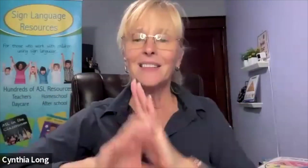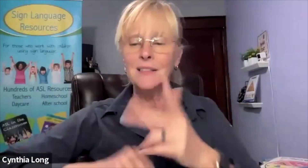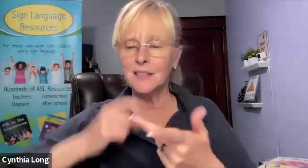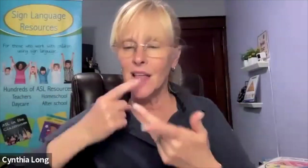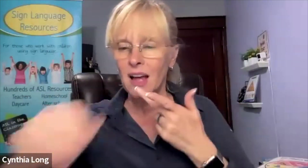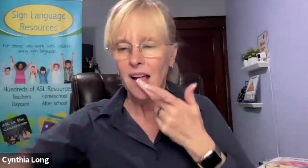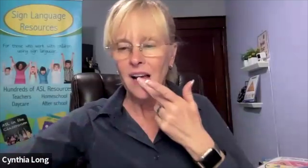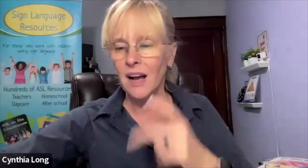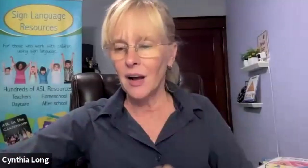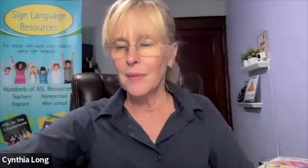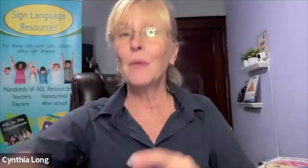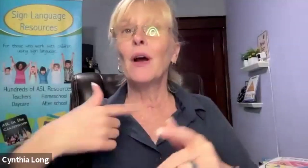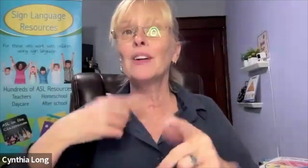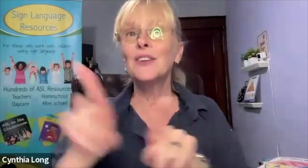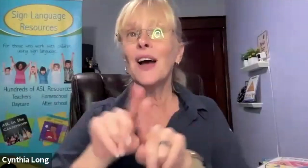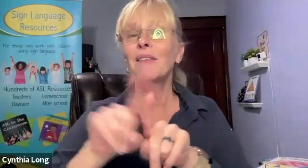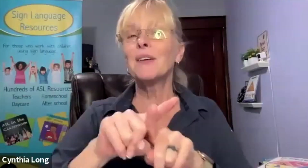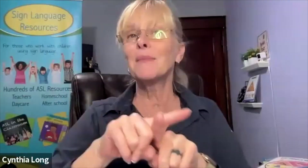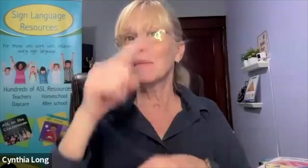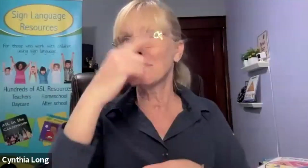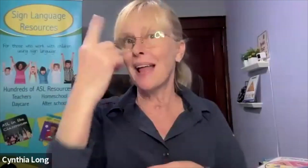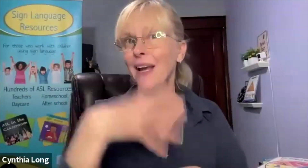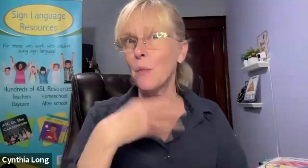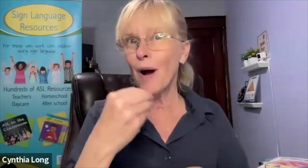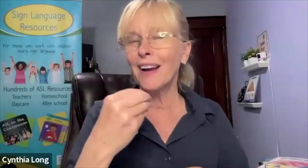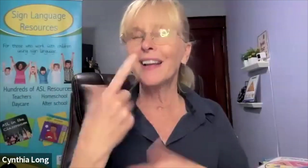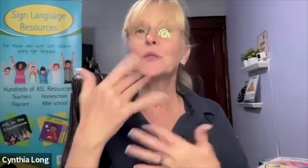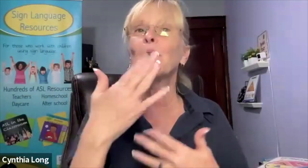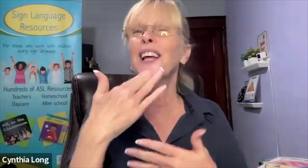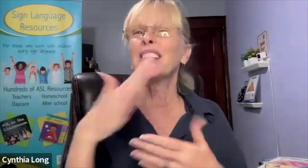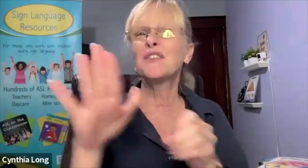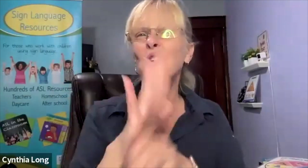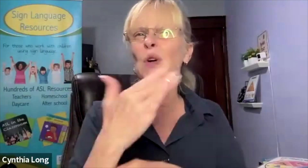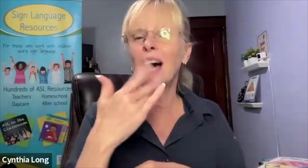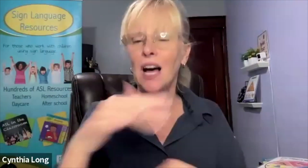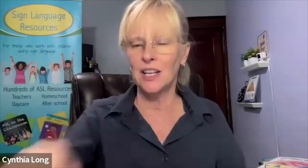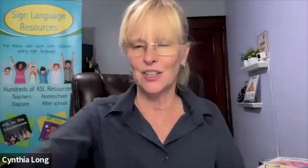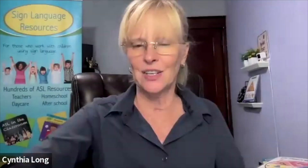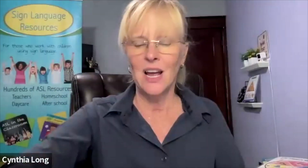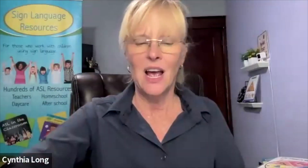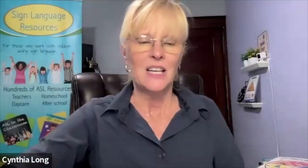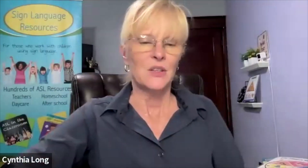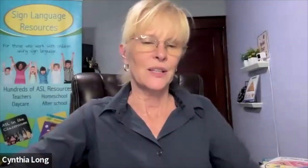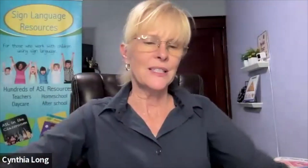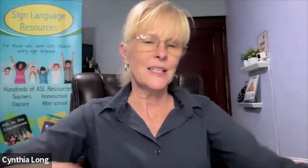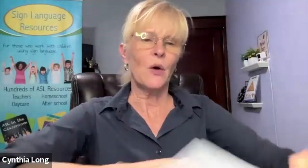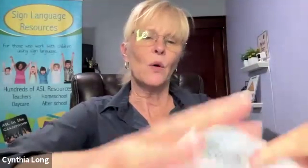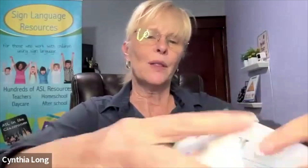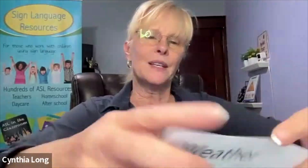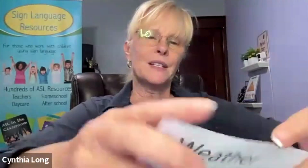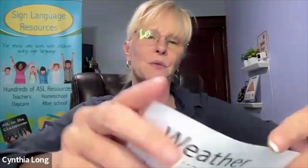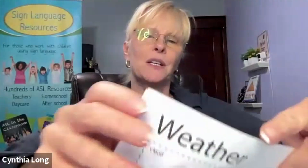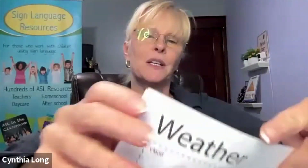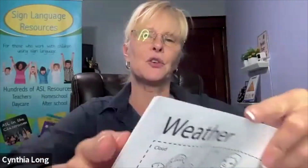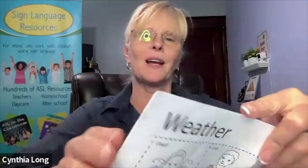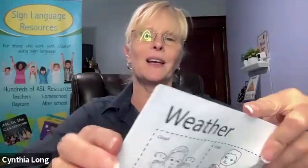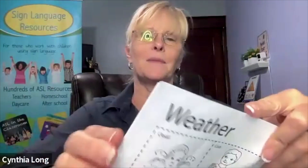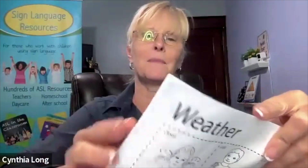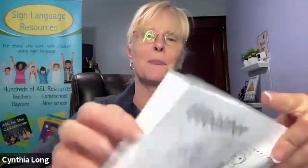icons, and we also have them in black and white as well as full color. So let's go on this one and try it.